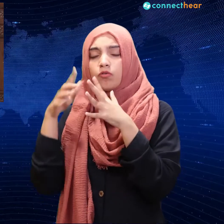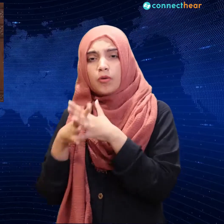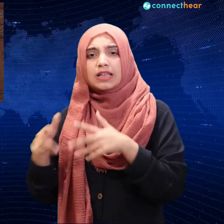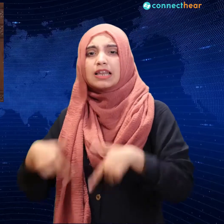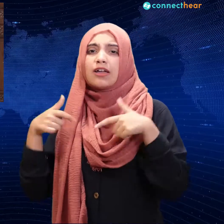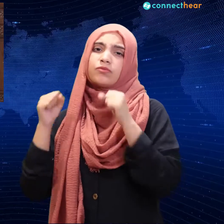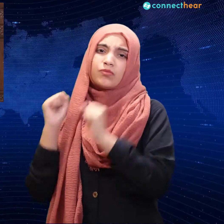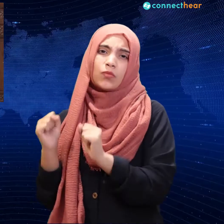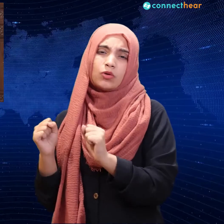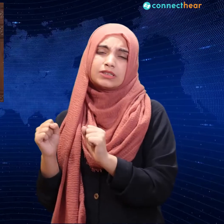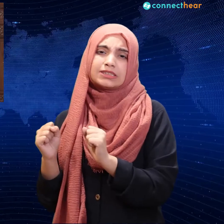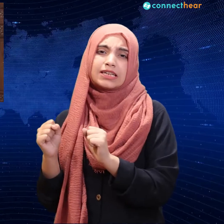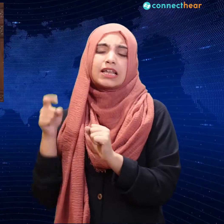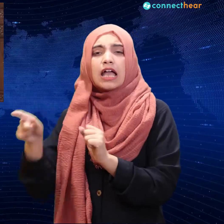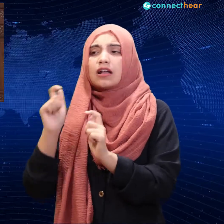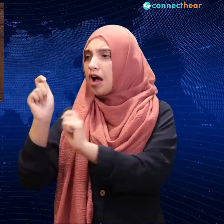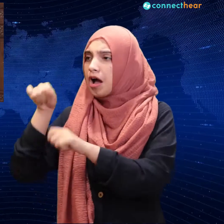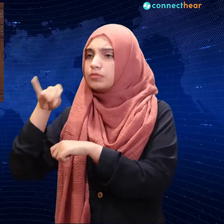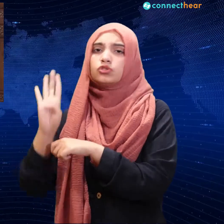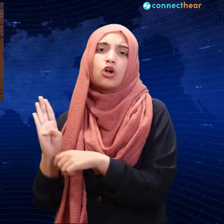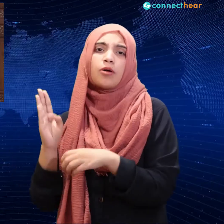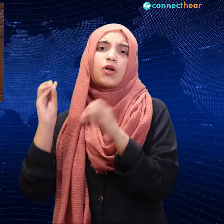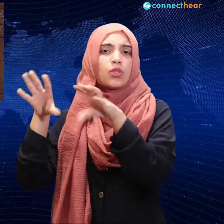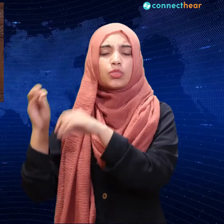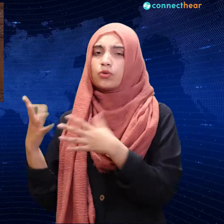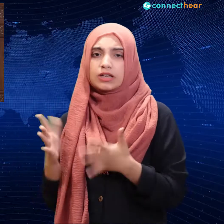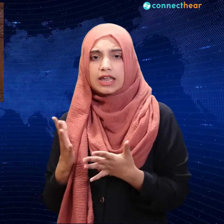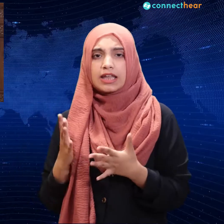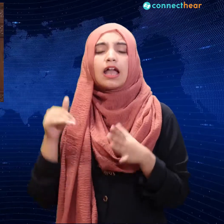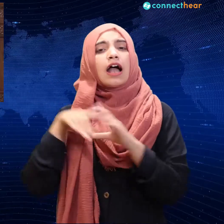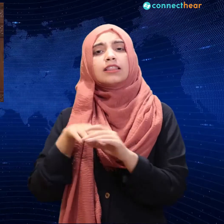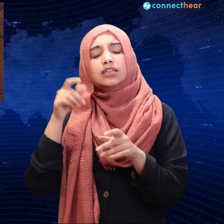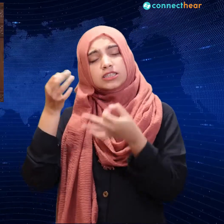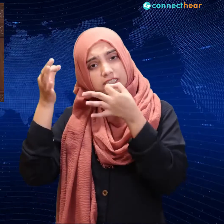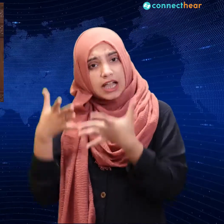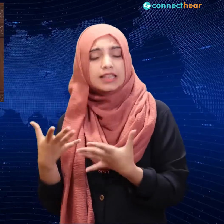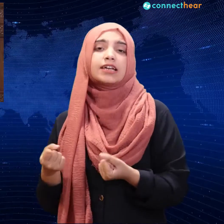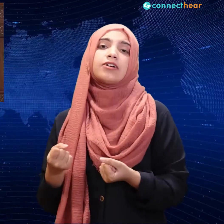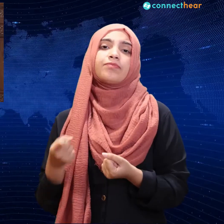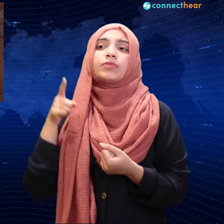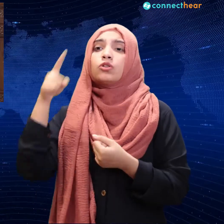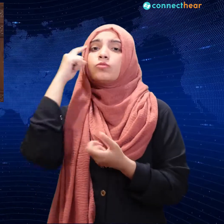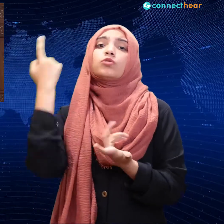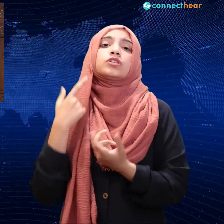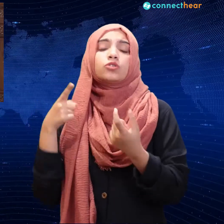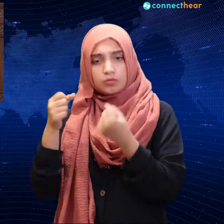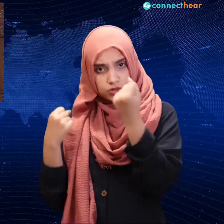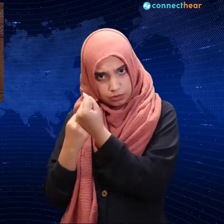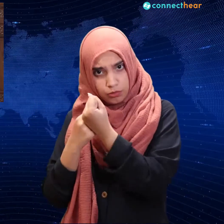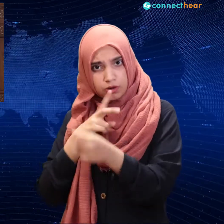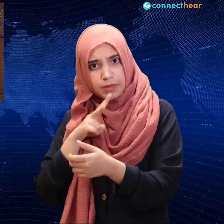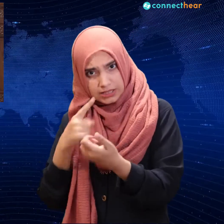too frightened to go to the workplace if they're allowed at all, they've been flogged. I mean, do you support their cause?